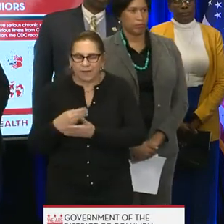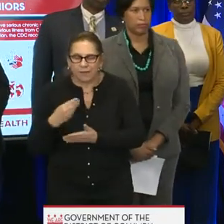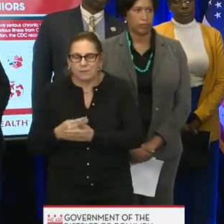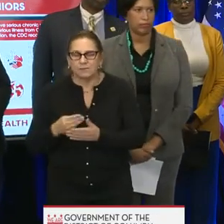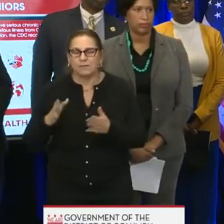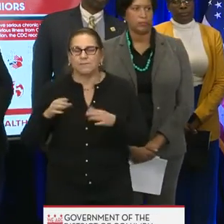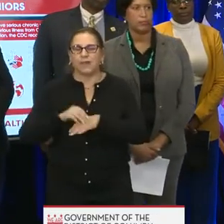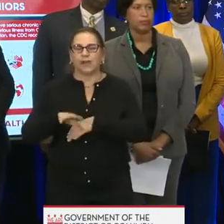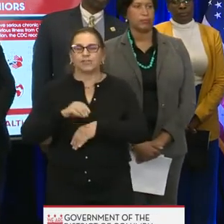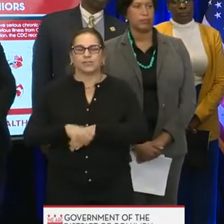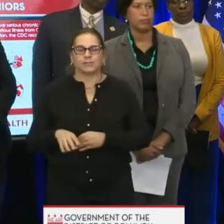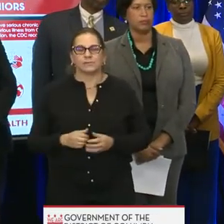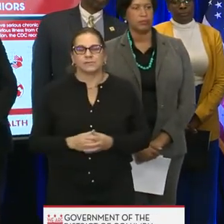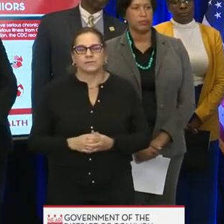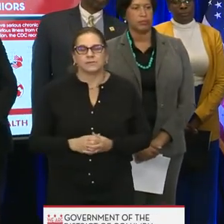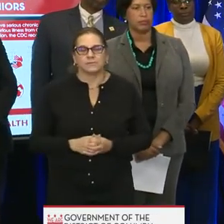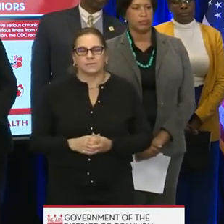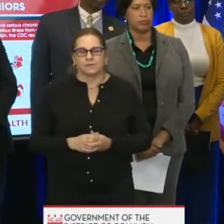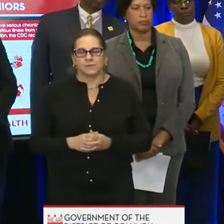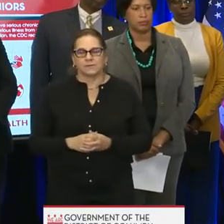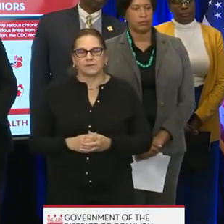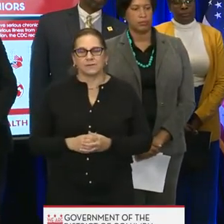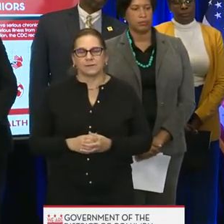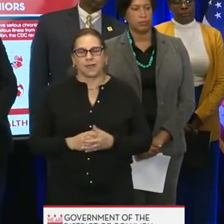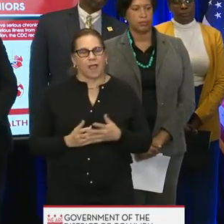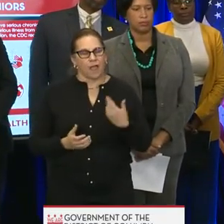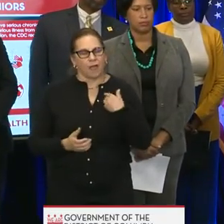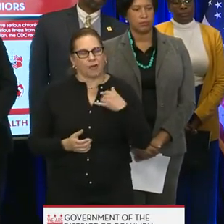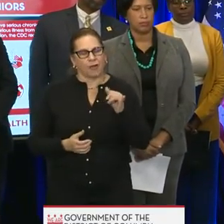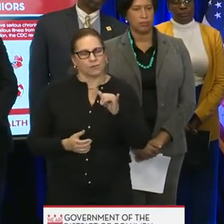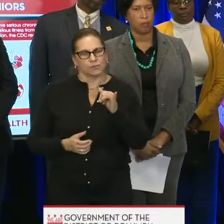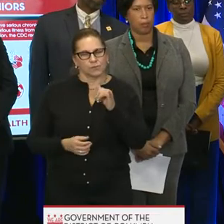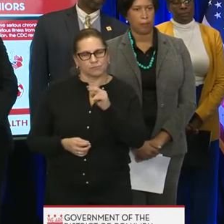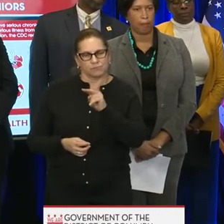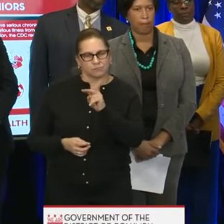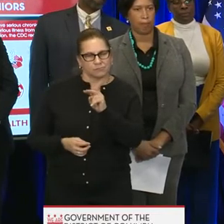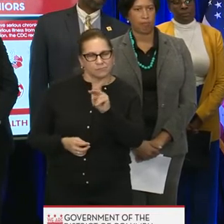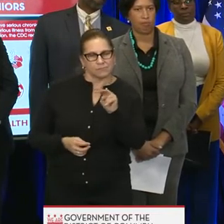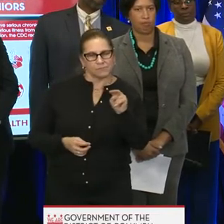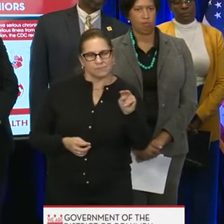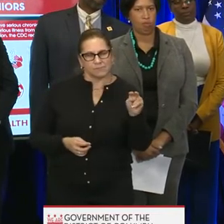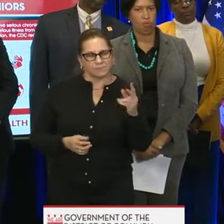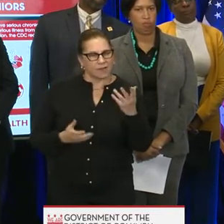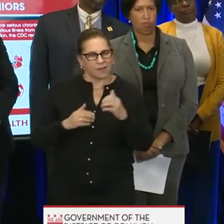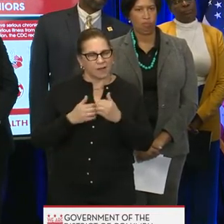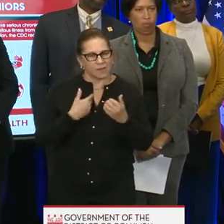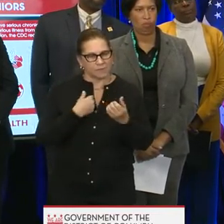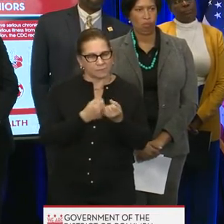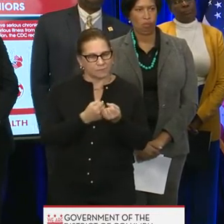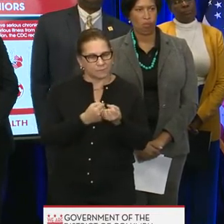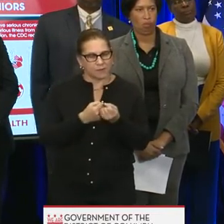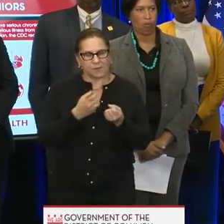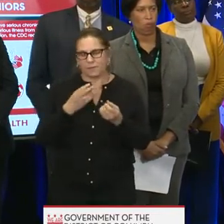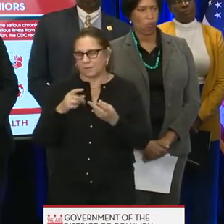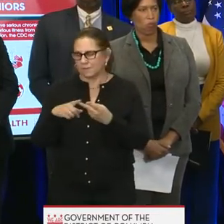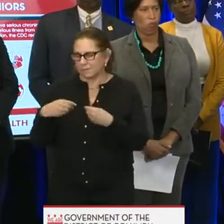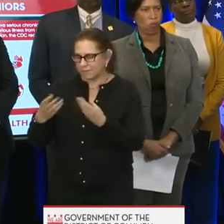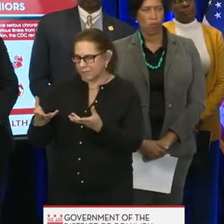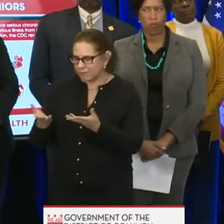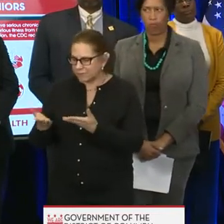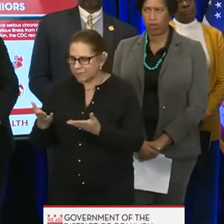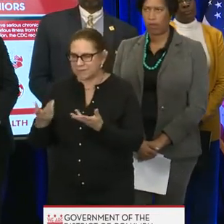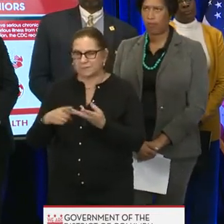looking at what kind of relief we can provide to businesses. We're looking at tax